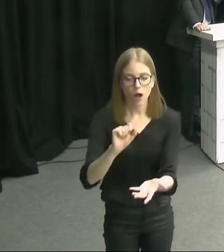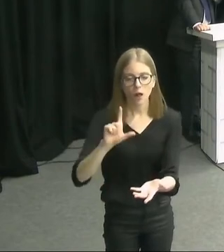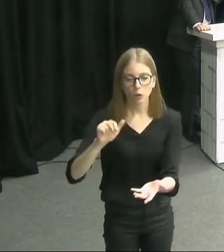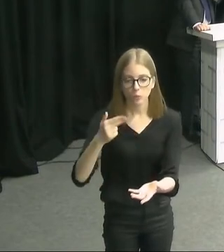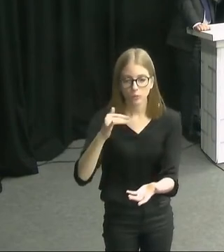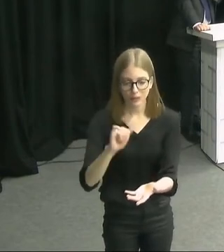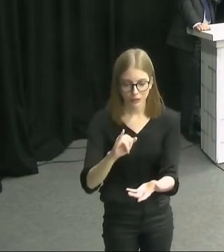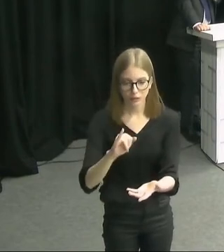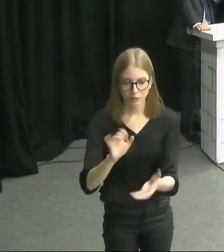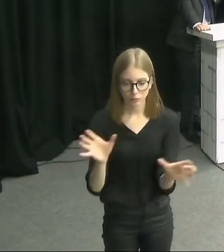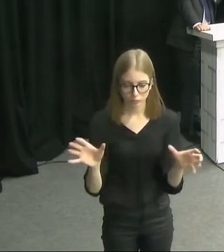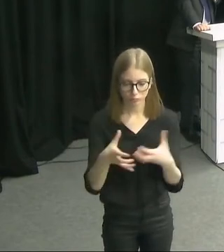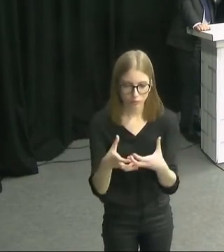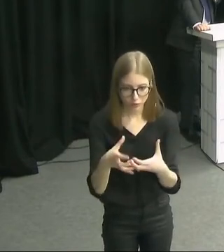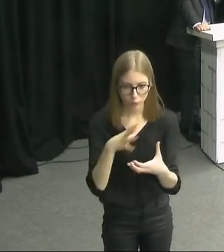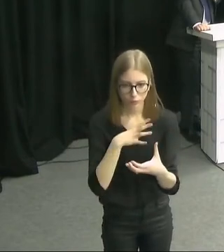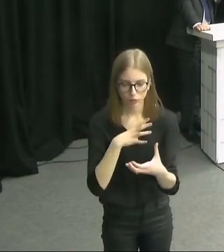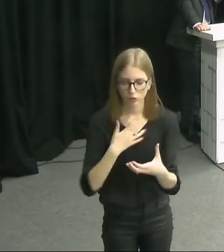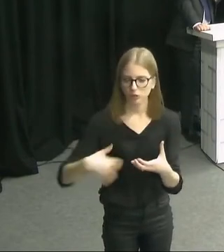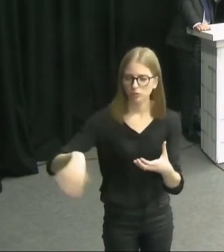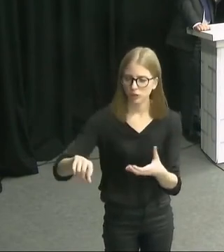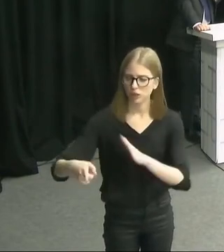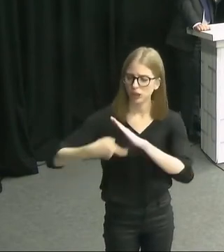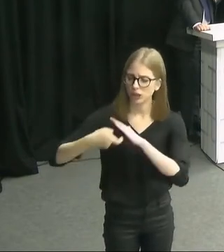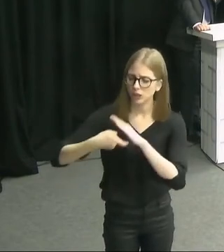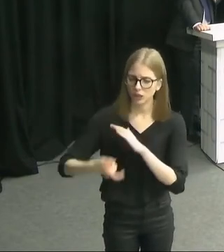Now, the answer was, of course, we can't do what the states did.